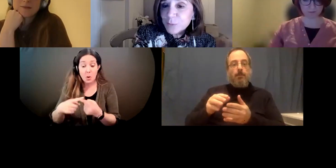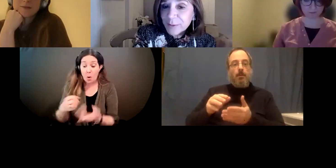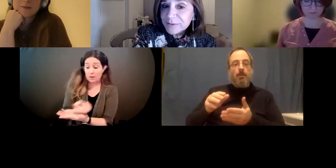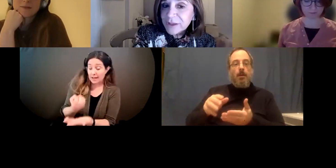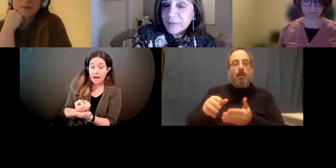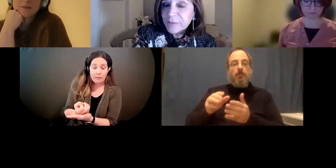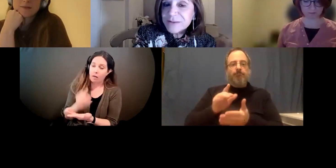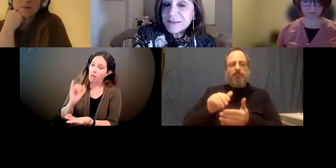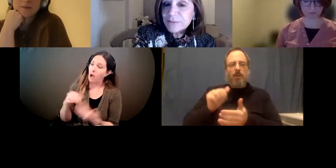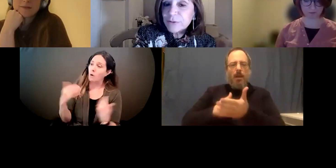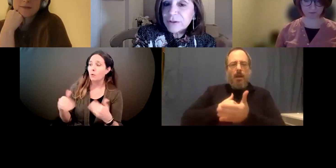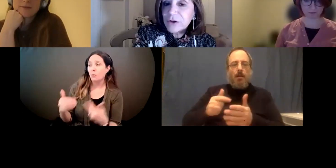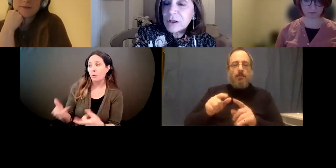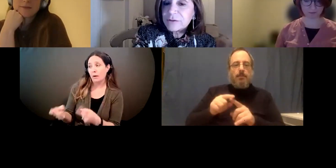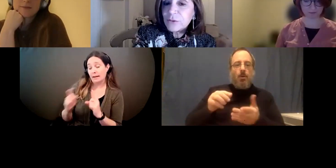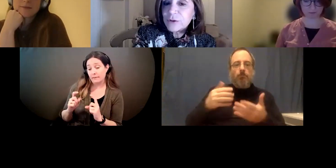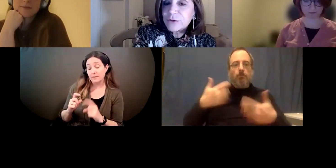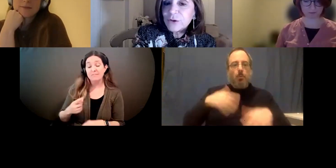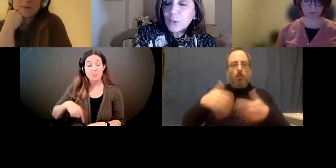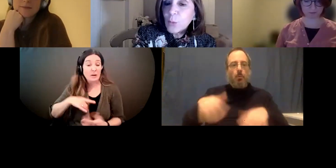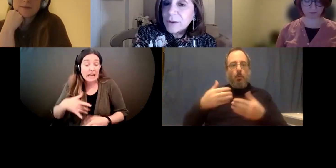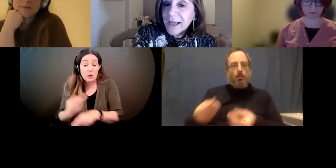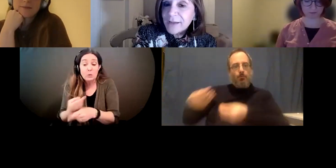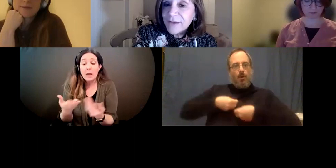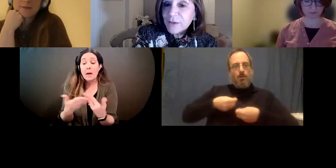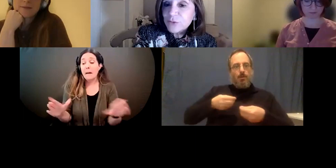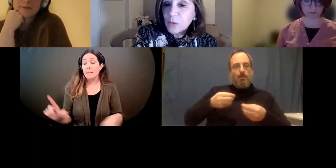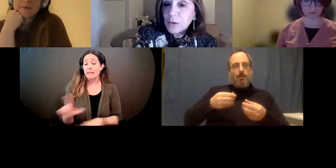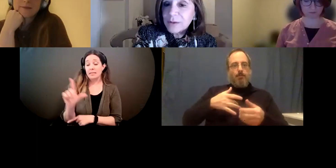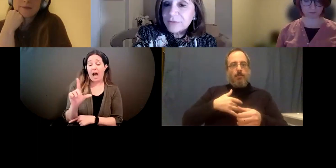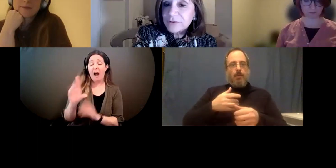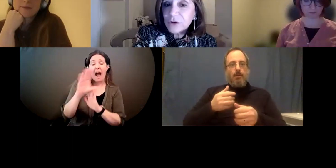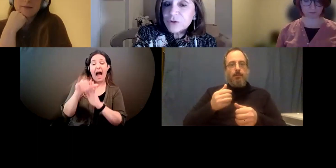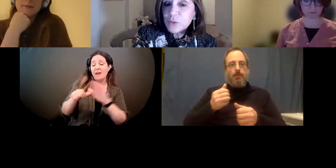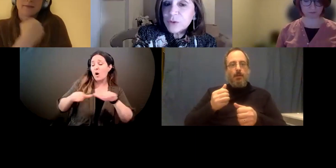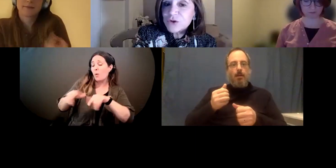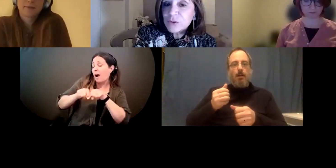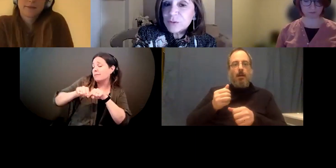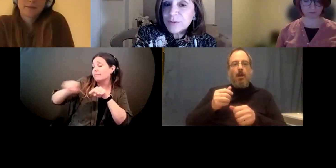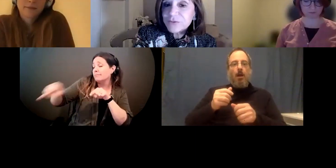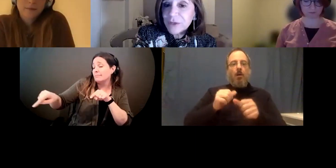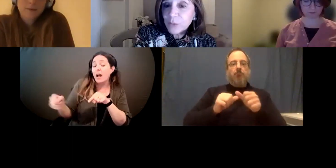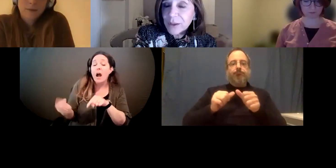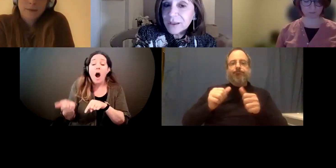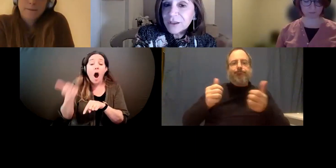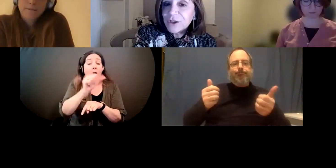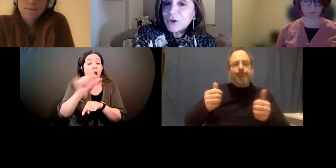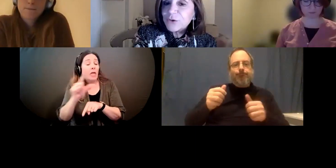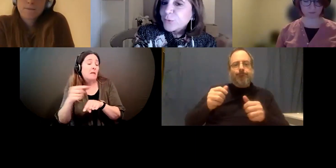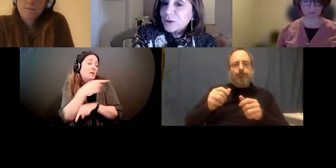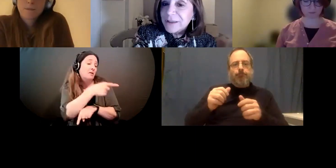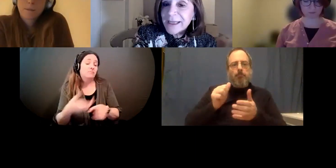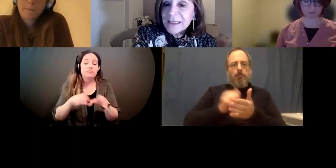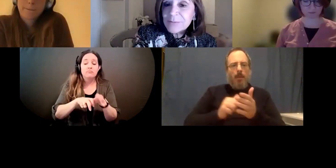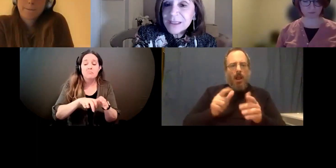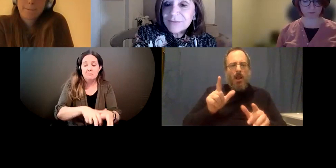were 2 public libraries near Murdoch Court, one a half-hour's walk, the larger one a short bus ride away. So